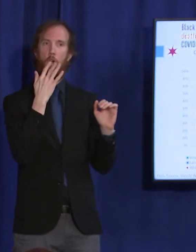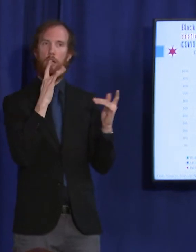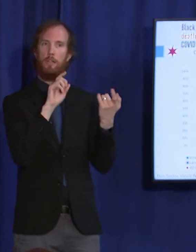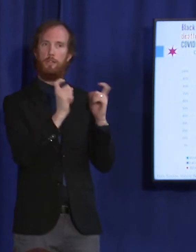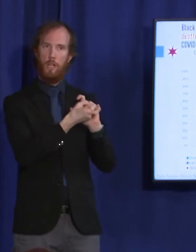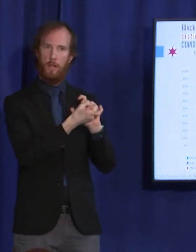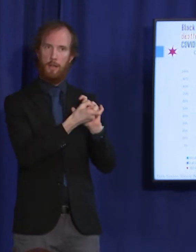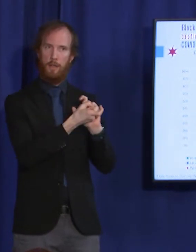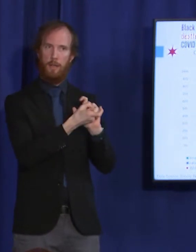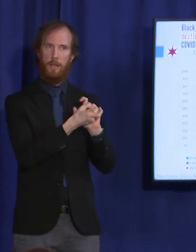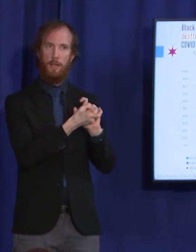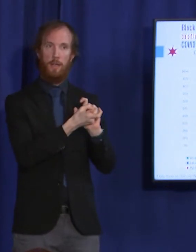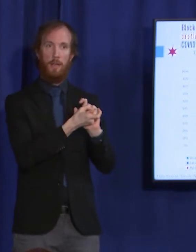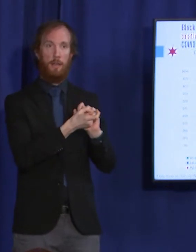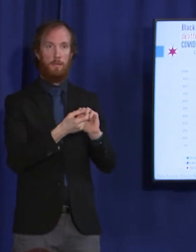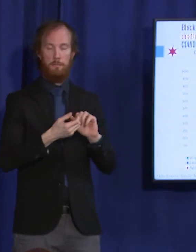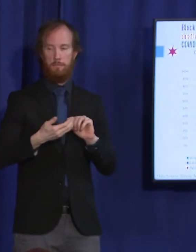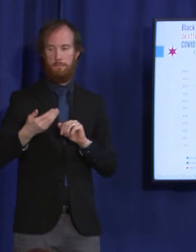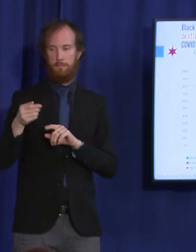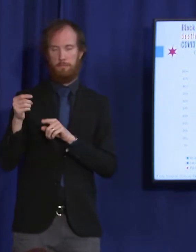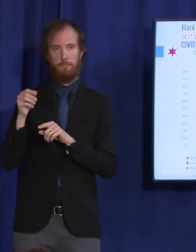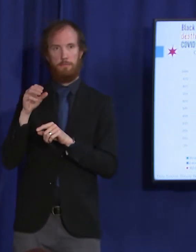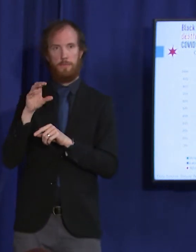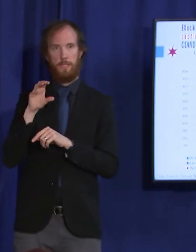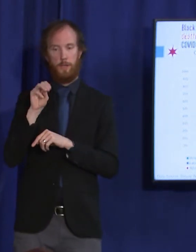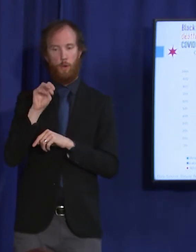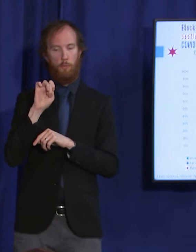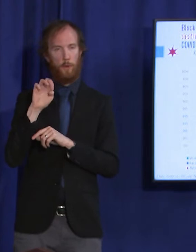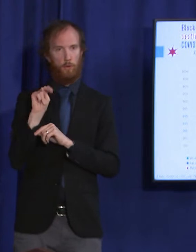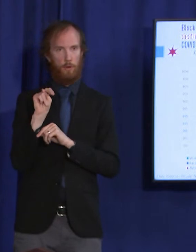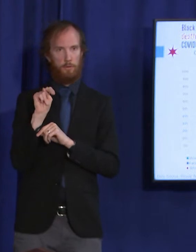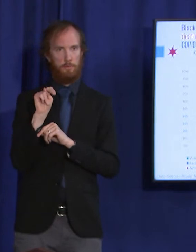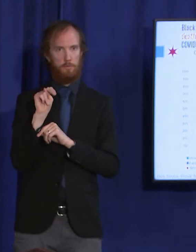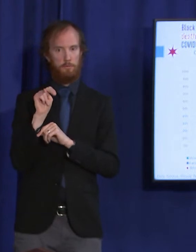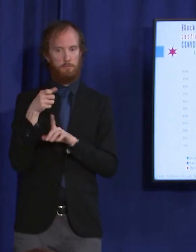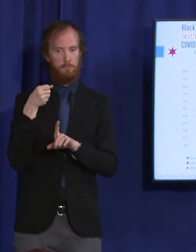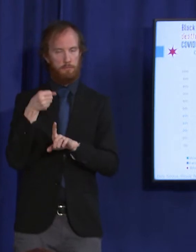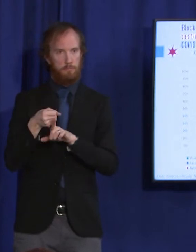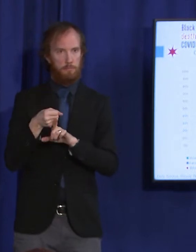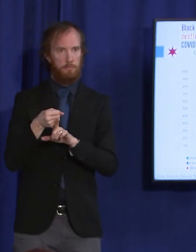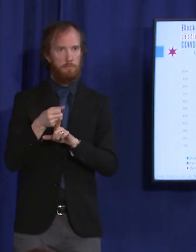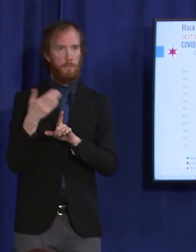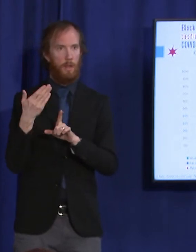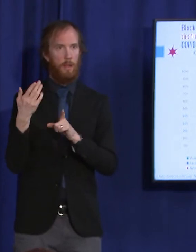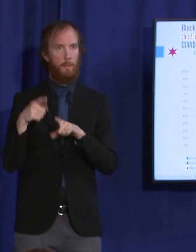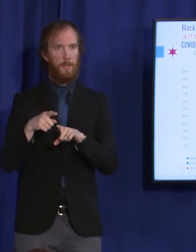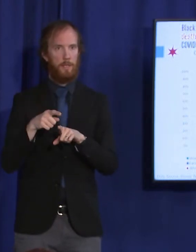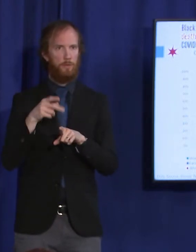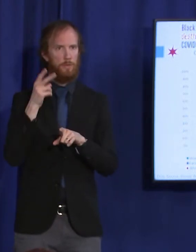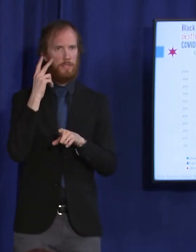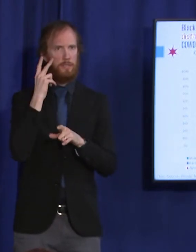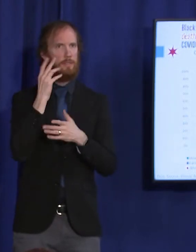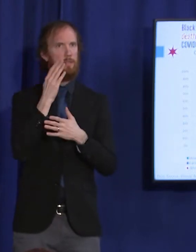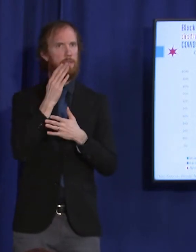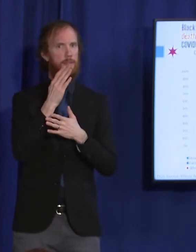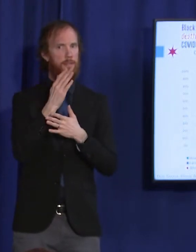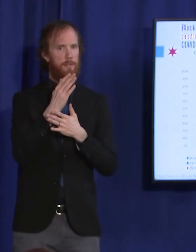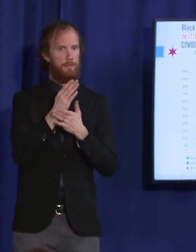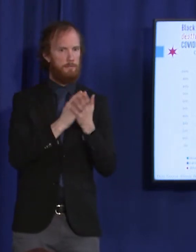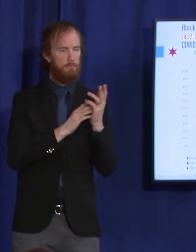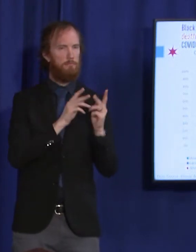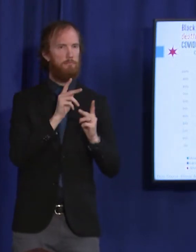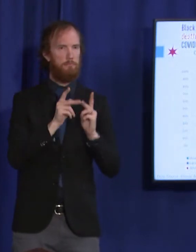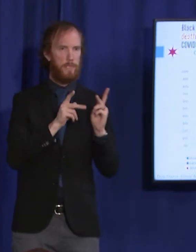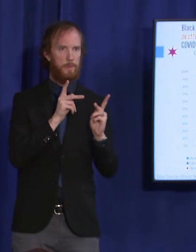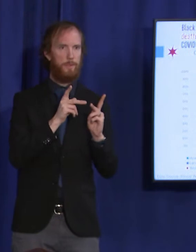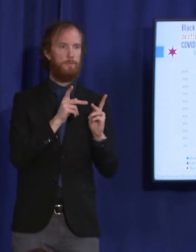where in Omicron surge, we saw a much smaller proportion of both hospitalizations and deaths among